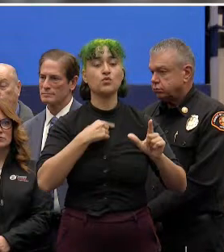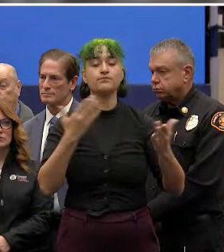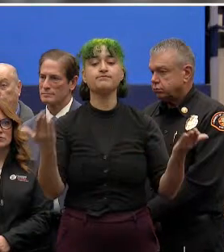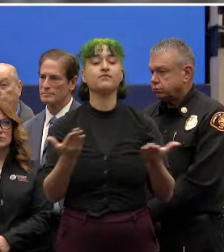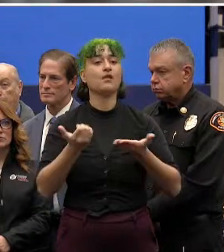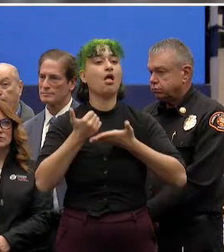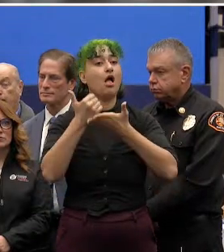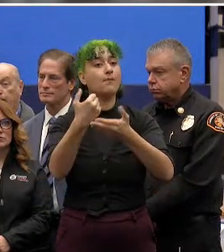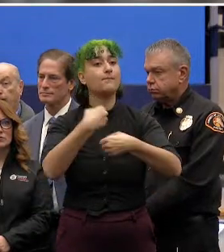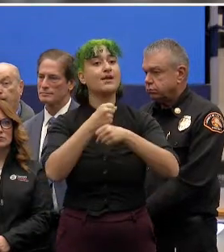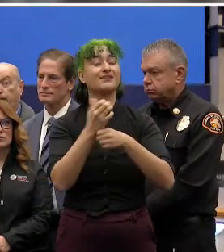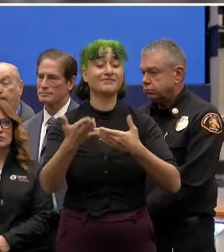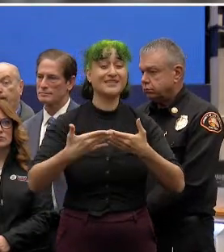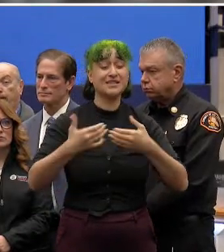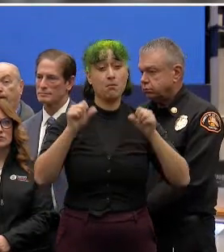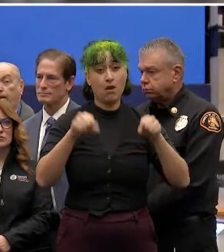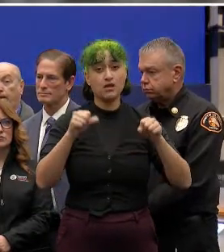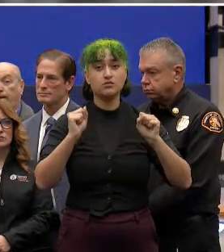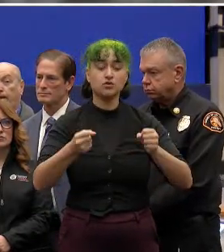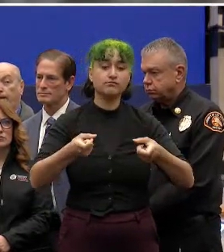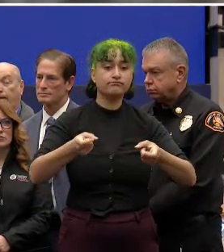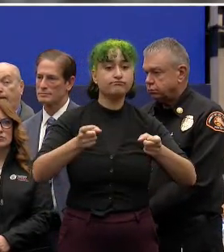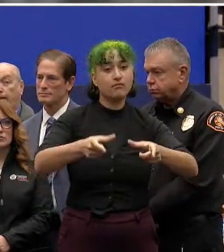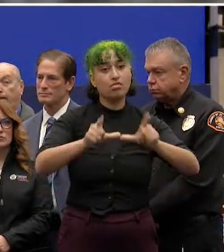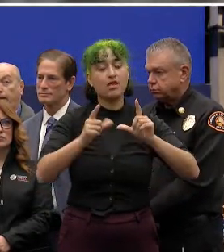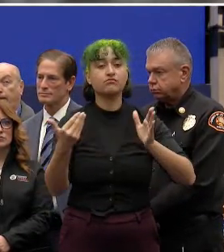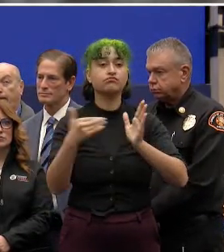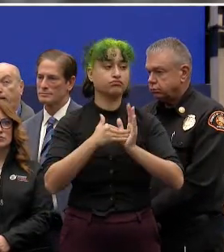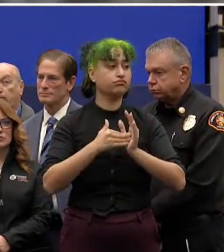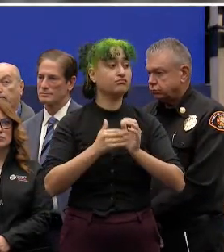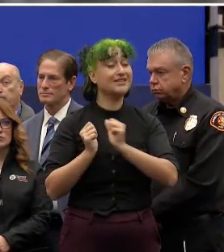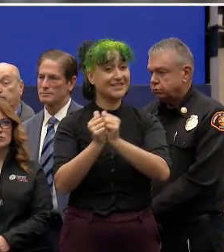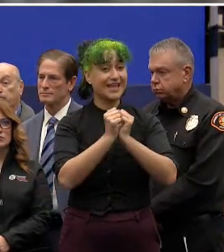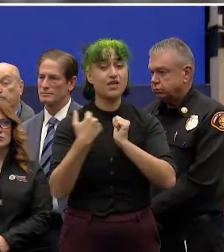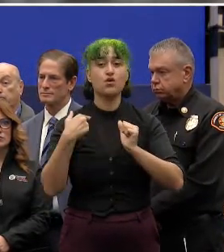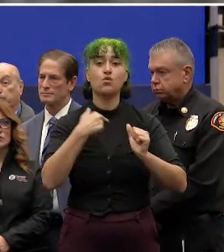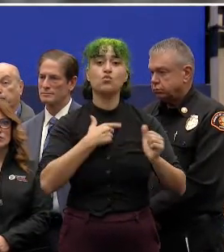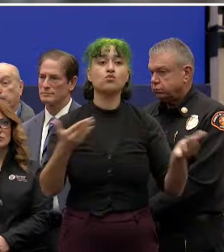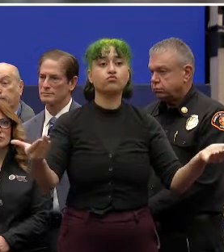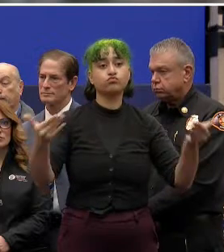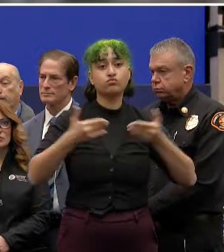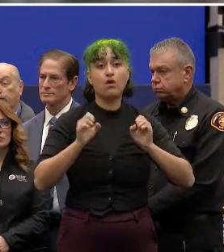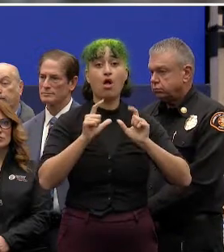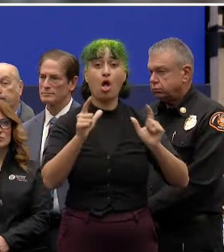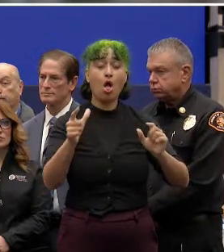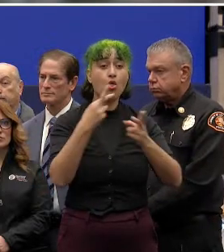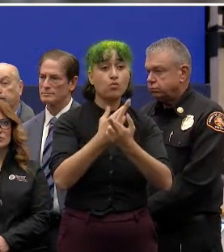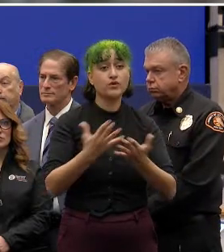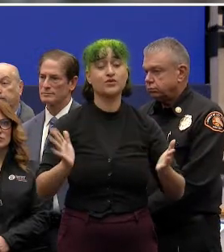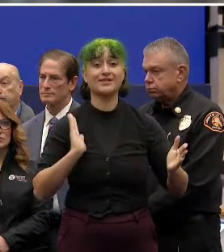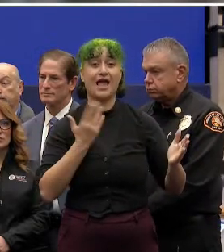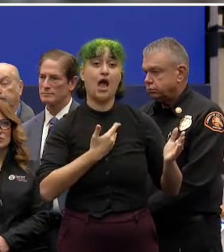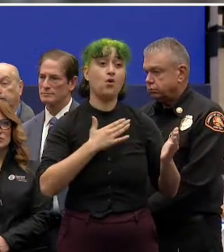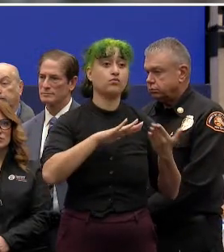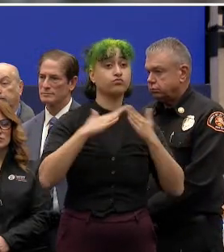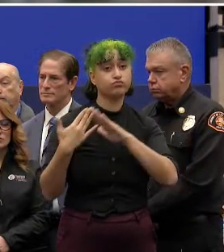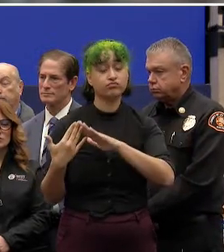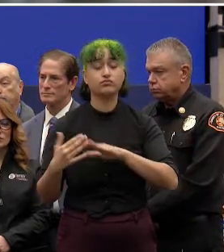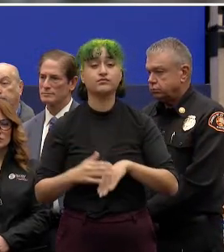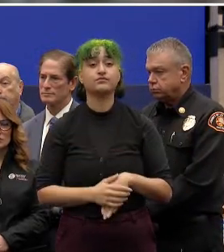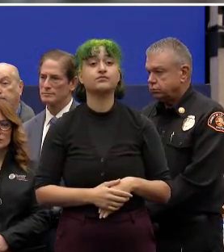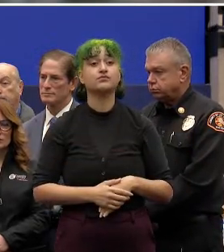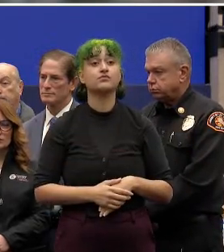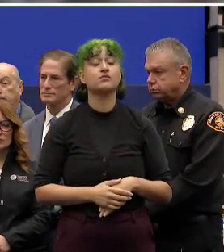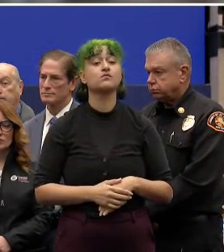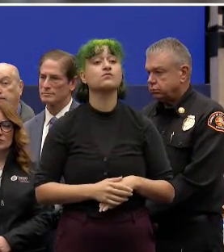help you and make it as easy as possible. Together, we're bringing every resource to our neighbors in need. Residents